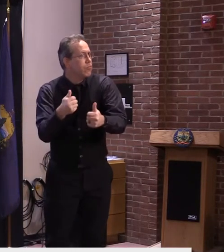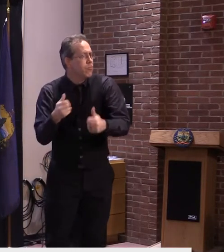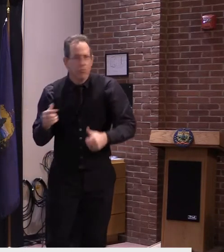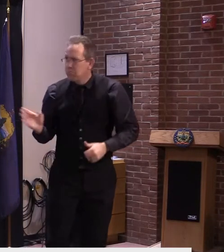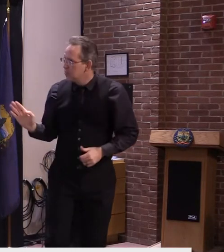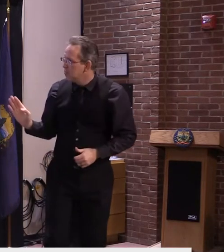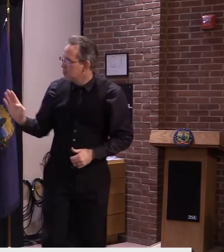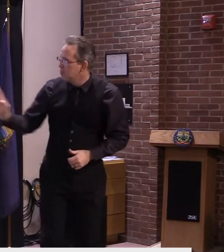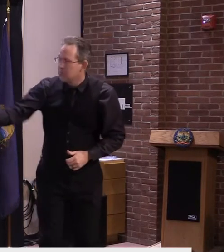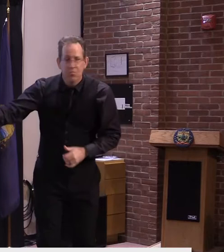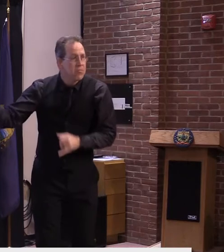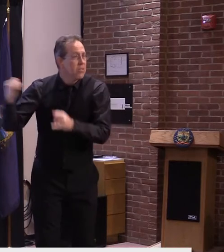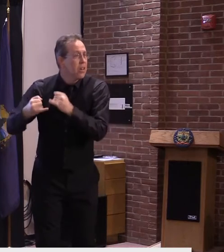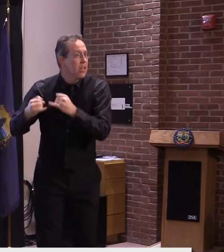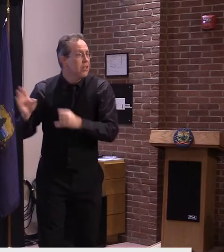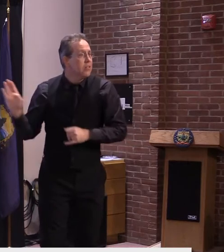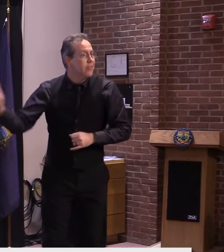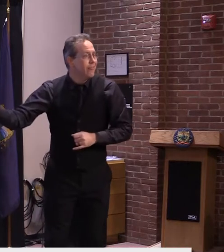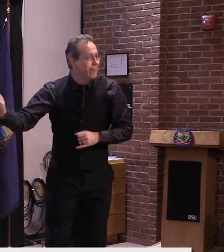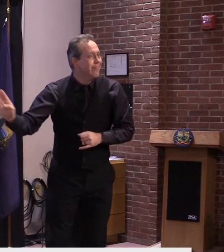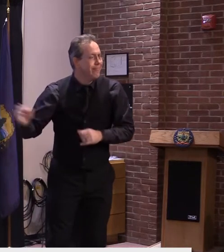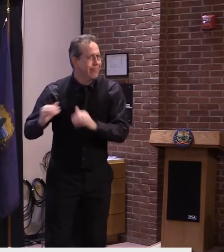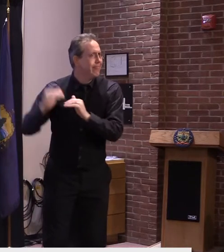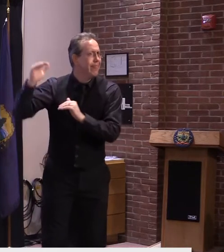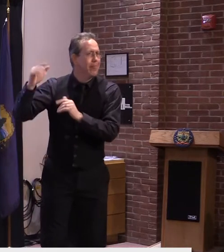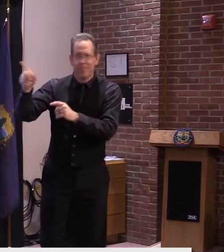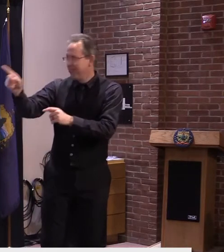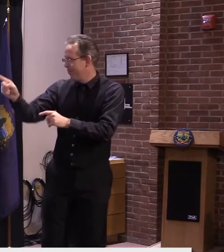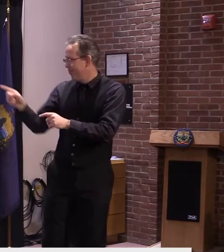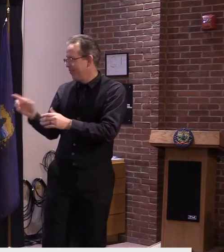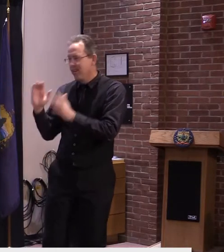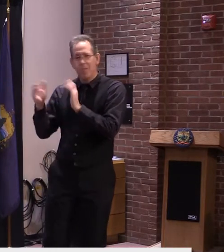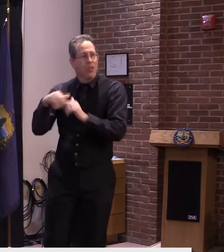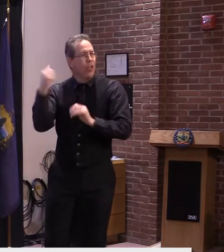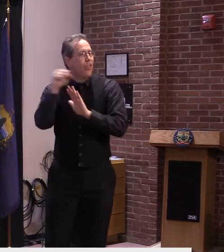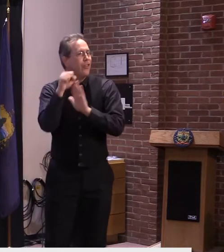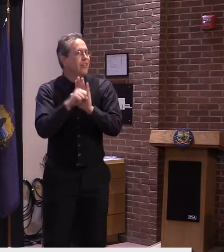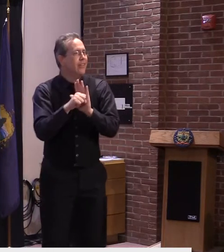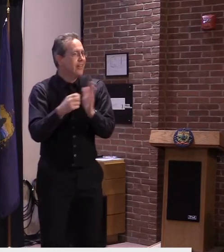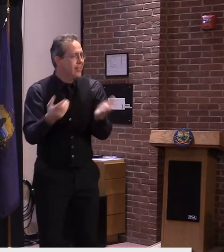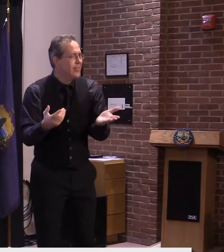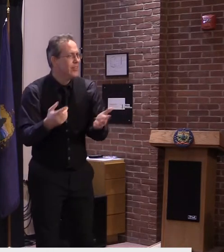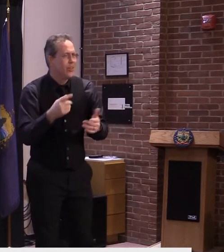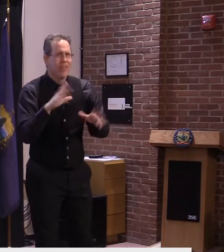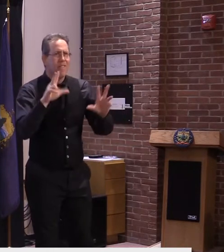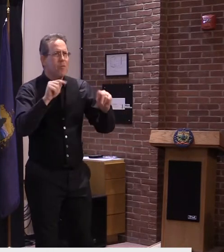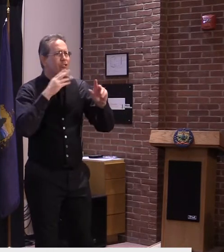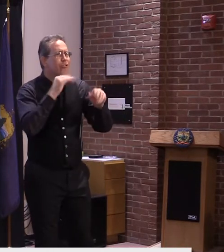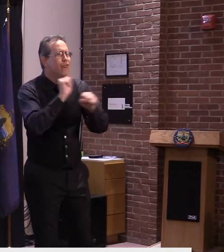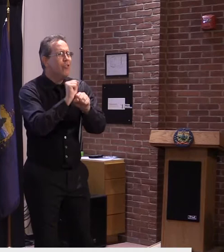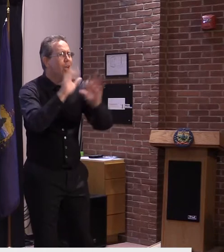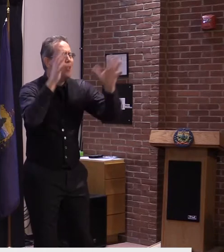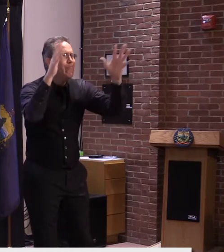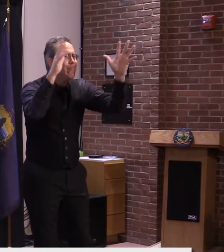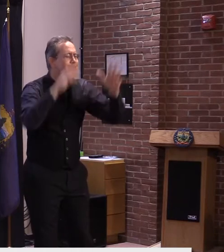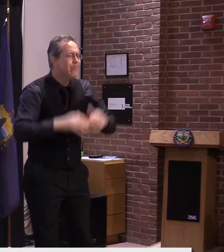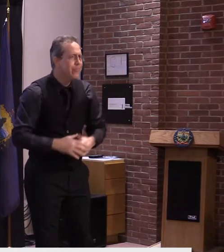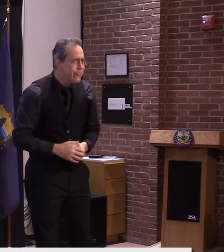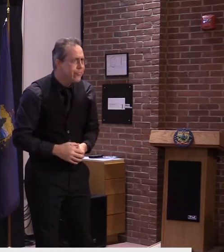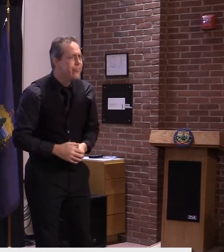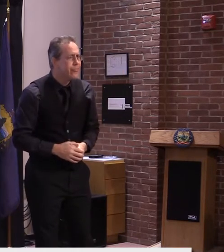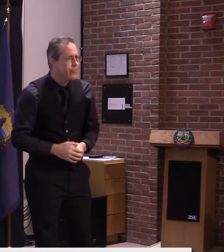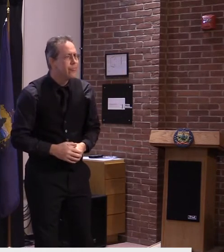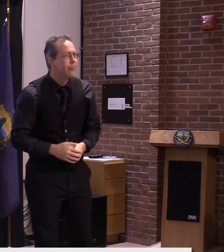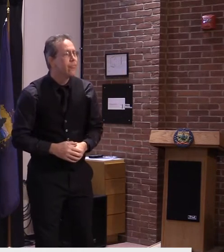the rest of the country. So Vermont doing a good job in getting booster shots. And as you'll see on the last slide here, about